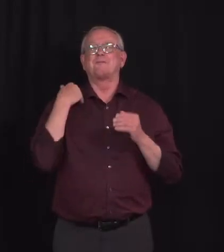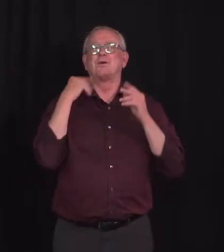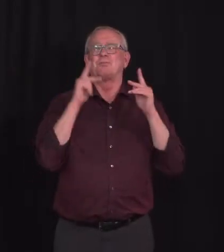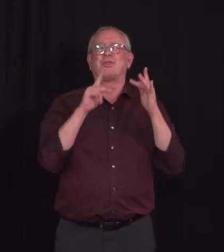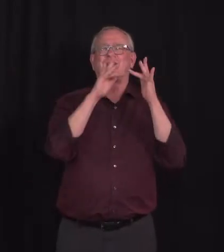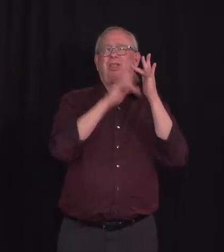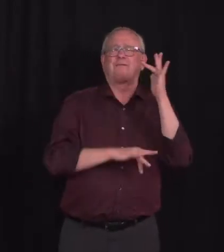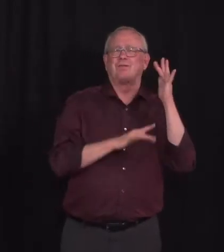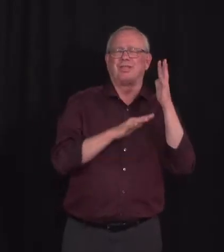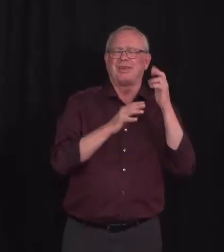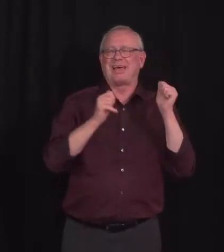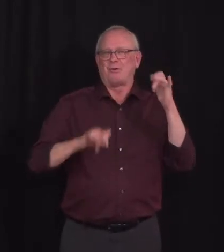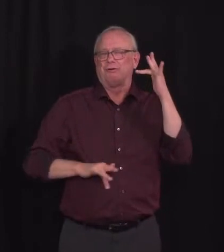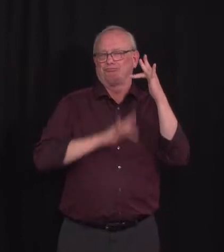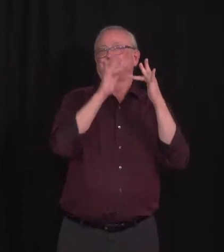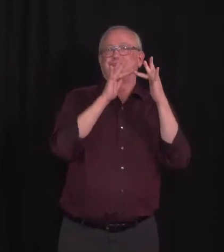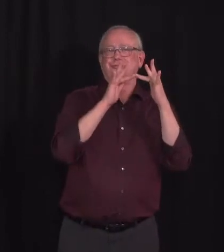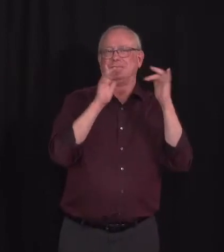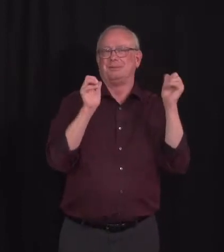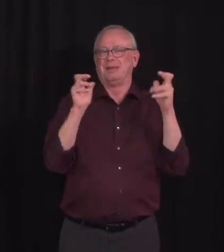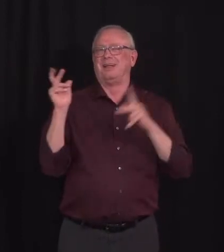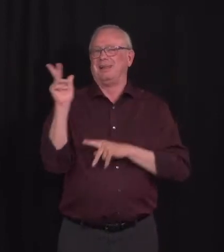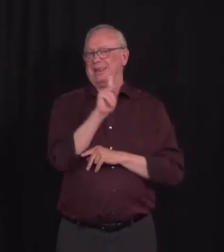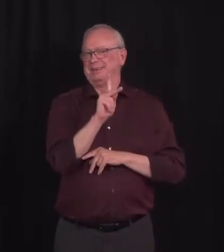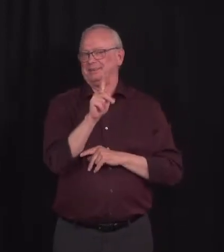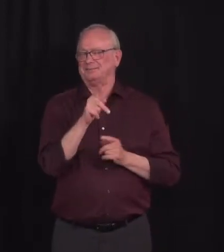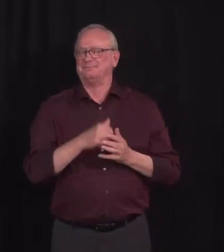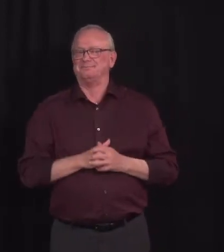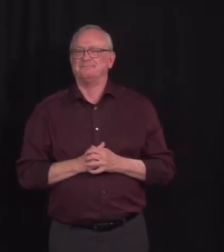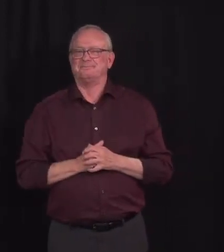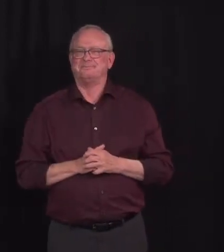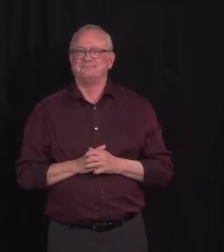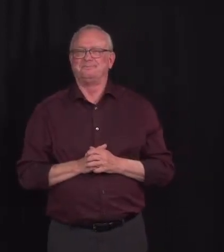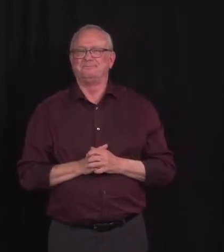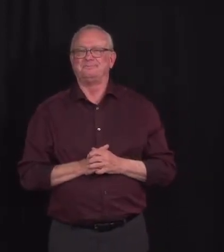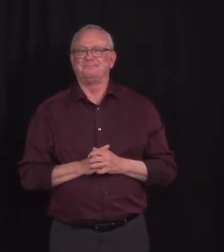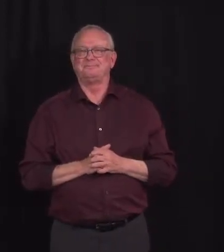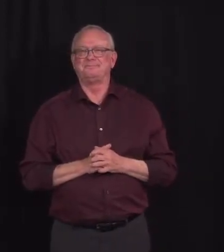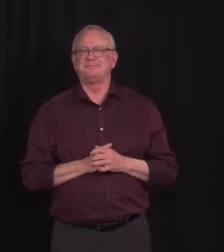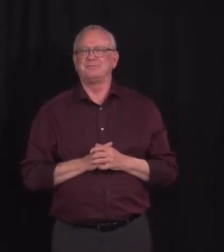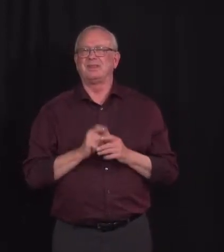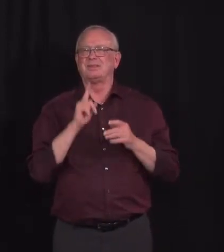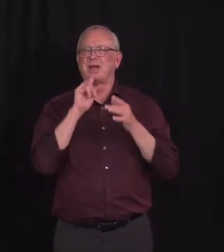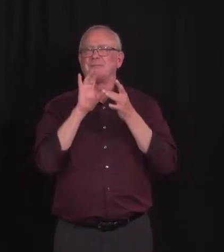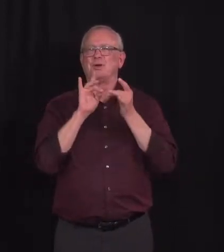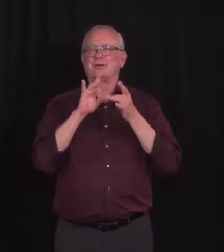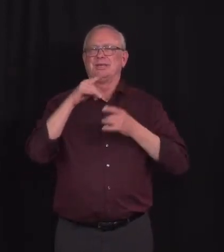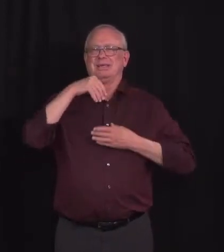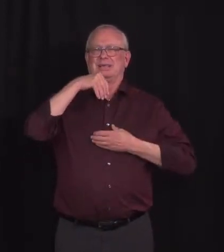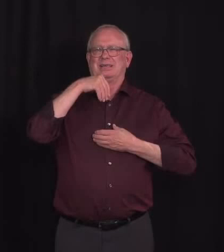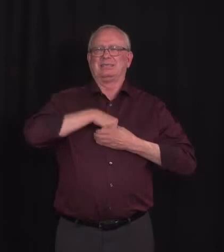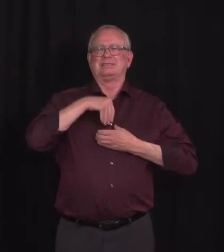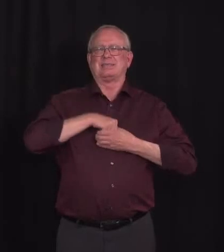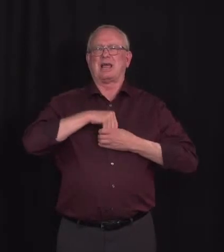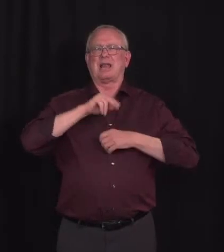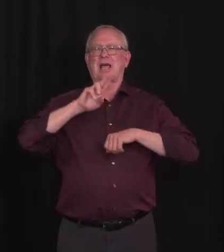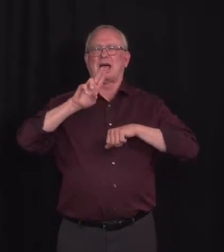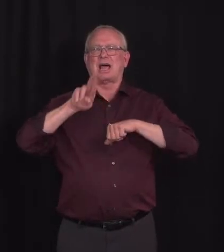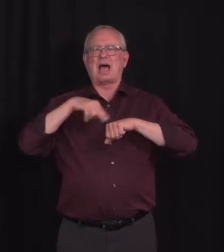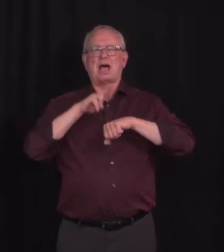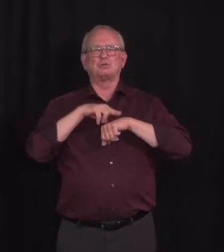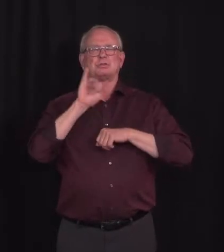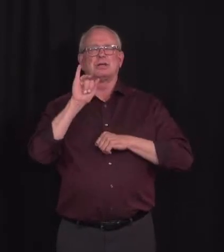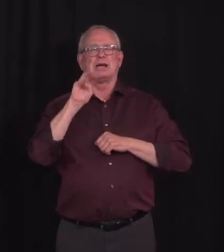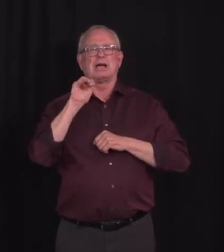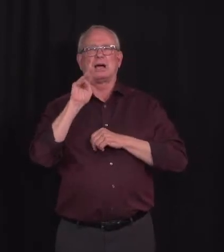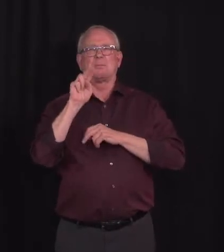for that. I just had a follow-up to that question on herd immunity, natural immunity. You talked about 12 to 14% over and above the rate